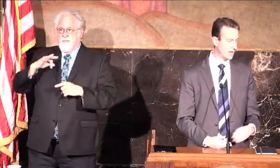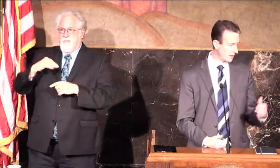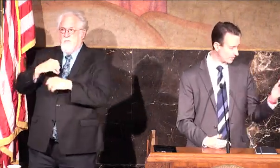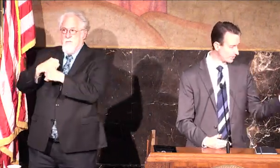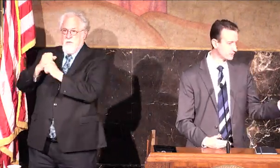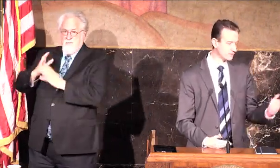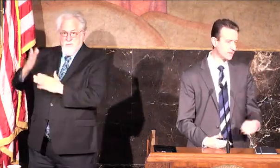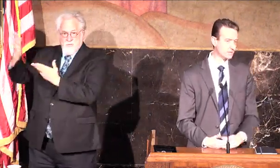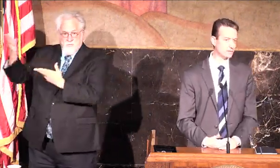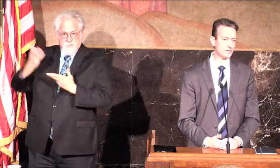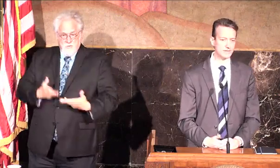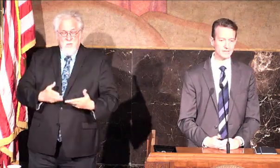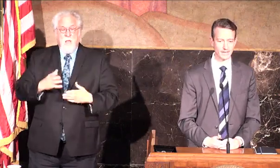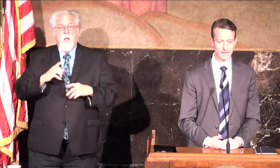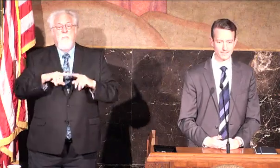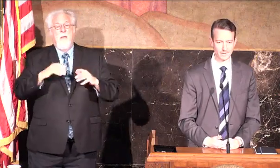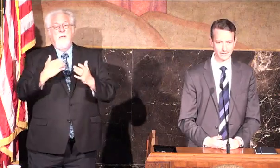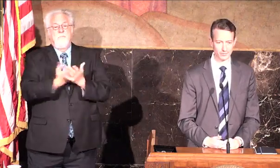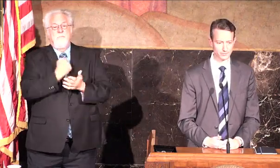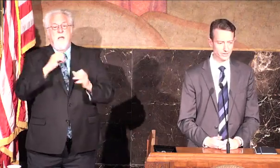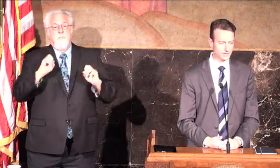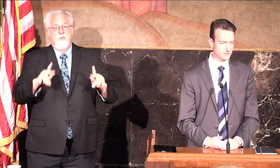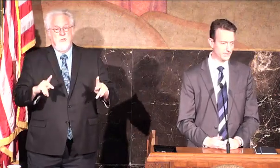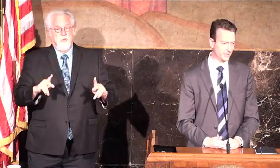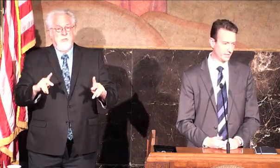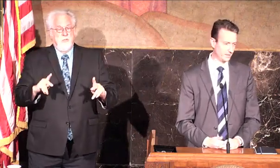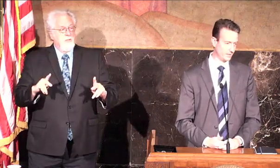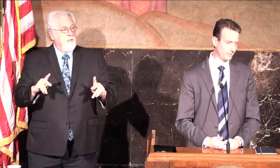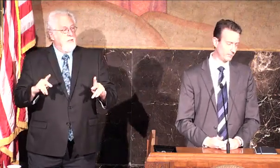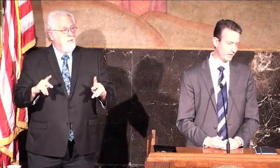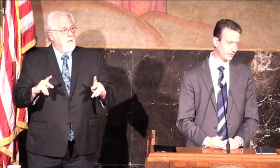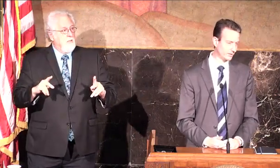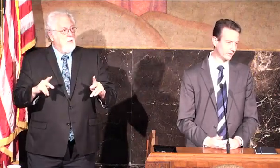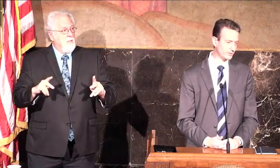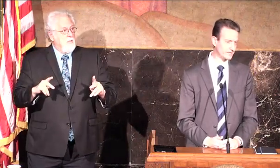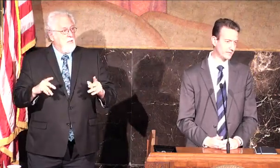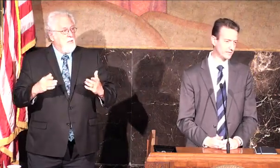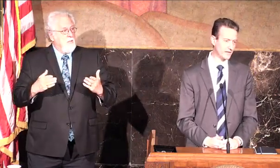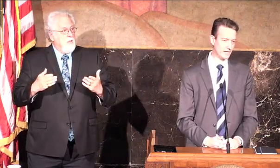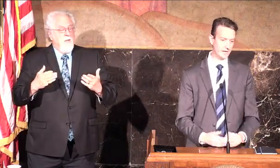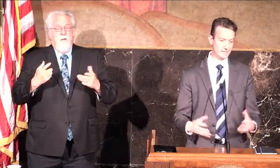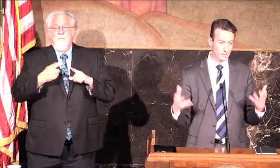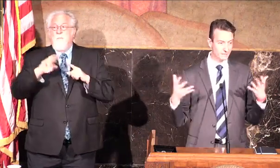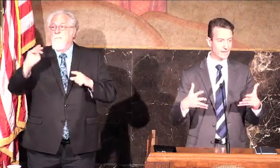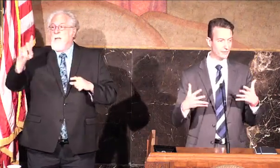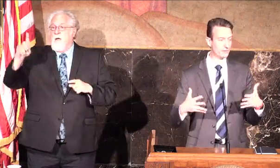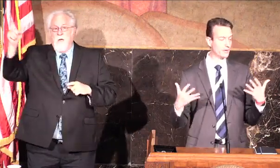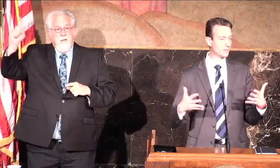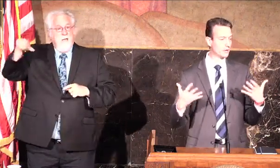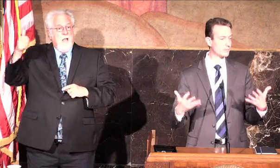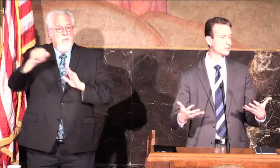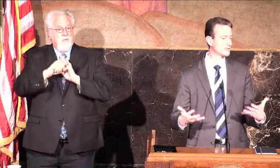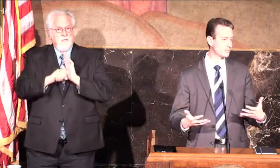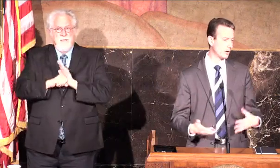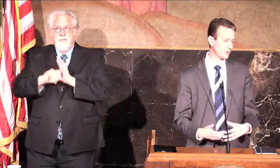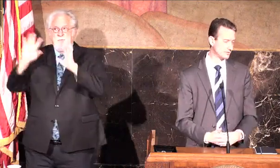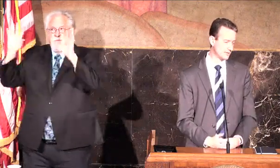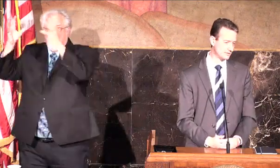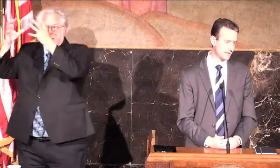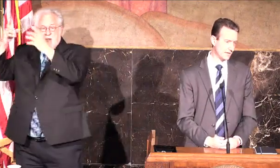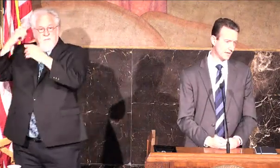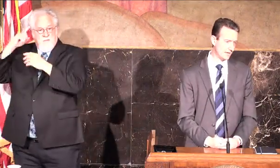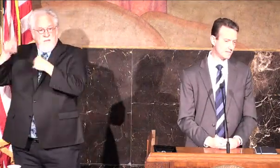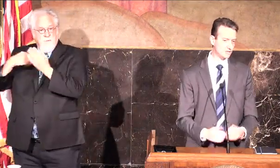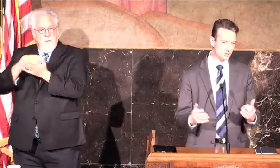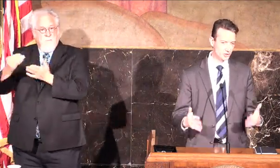limitations, but also this opportunity that was raised by Maryland and other states to come together and think about our purchasing power as